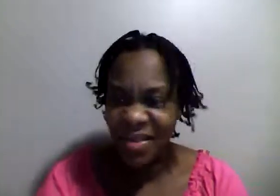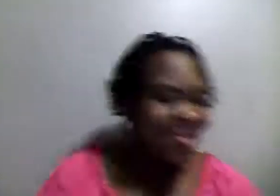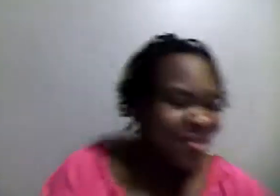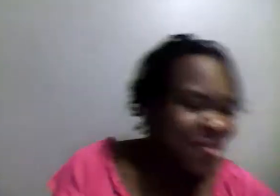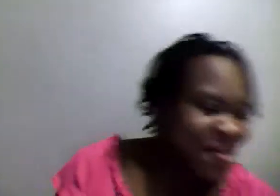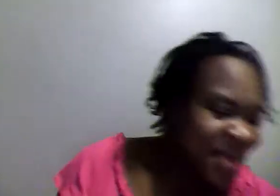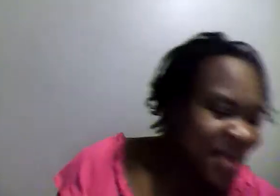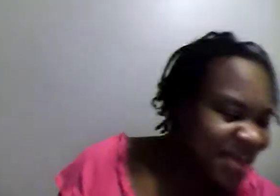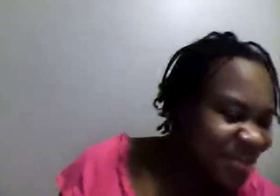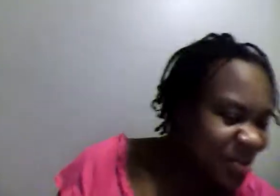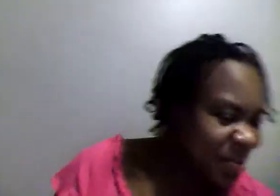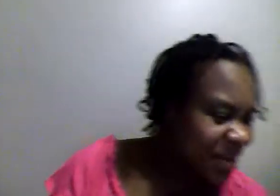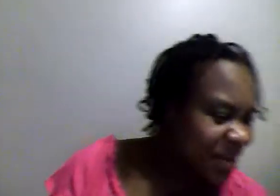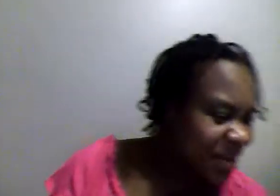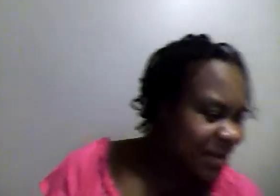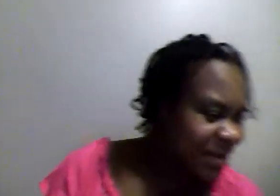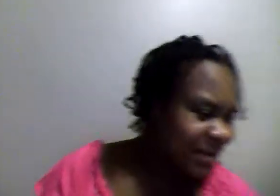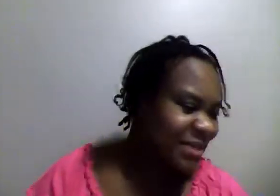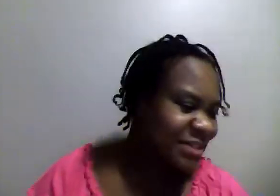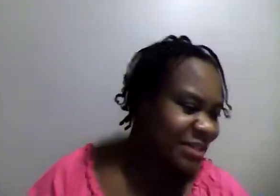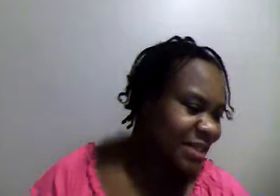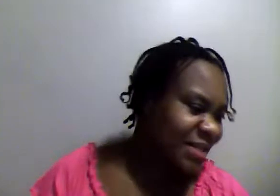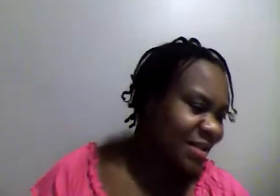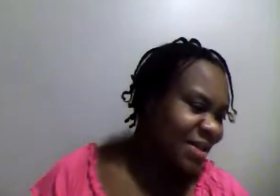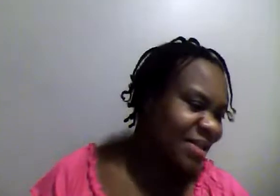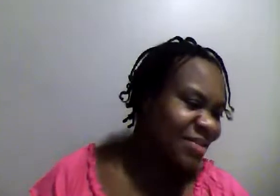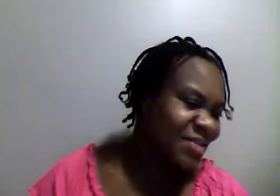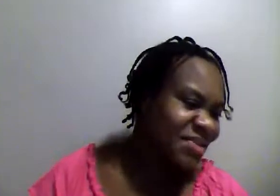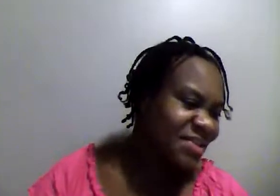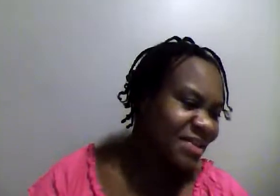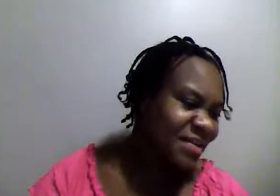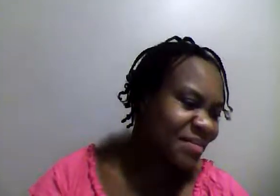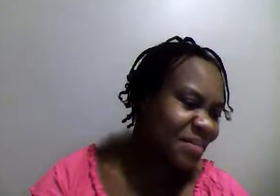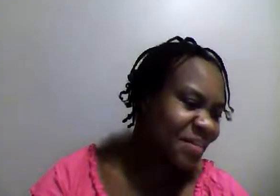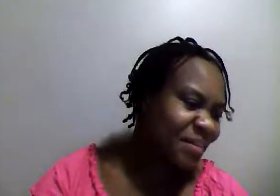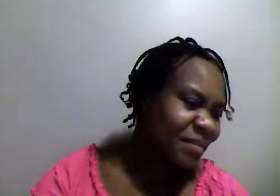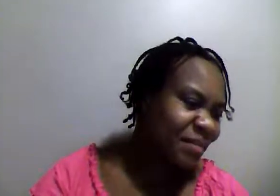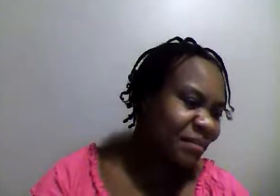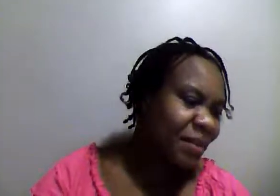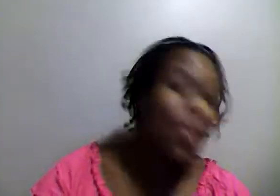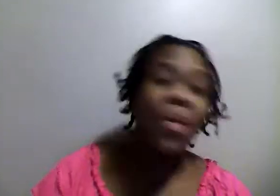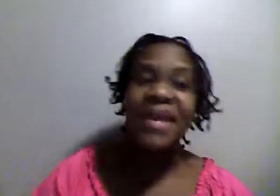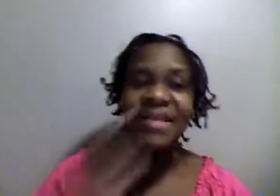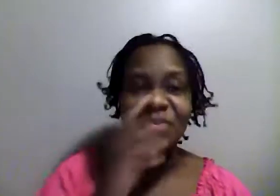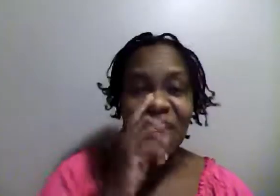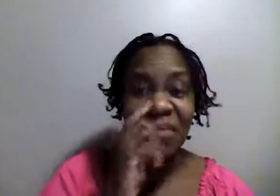out. Okay, so let's see the next question. Oh yes,